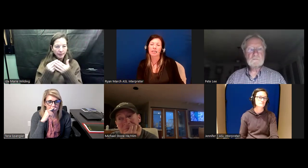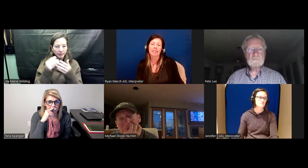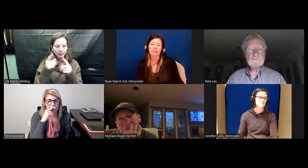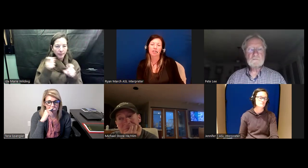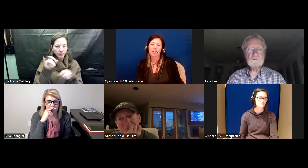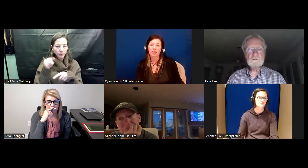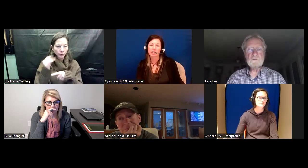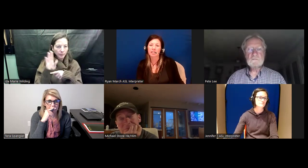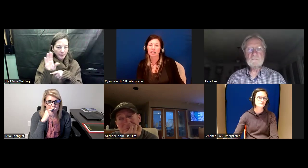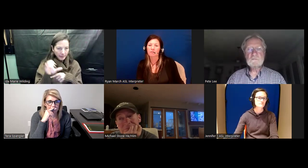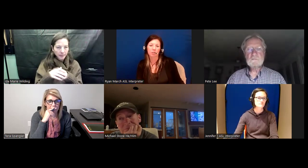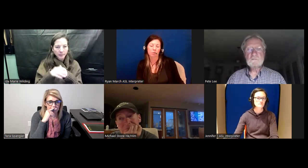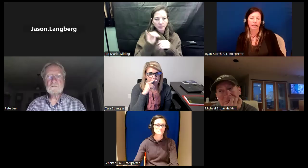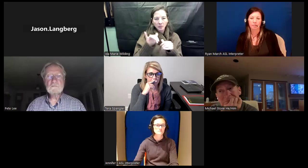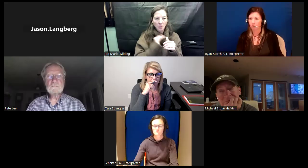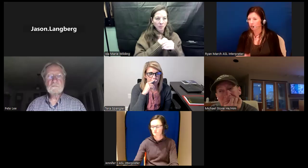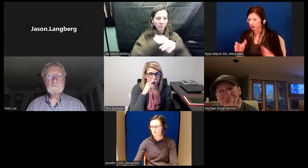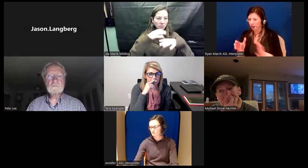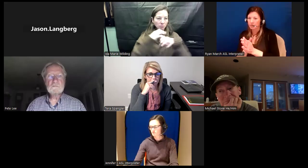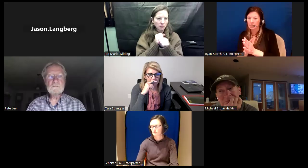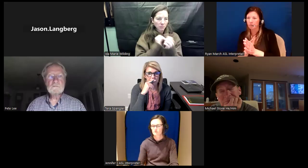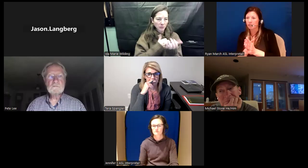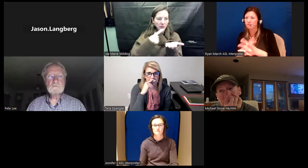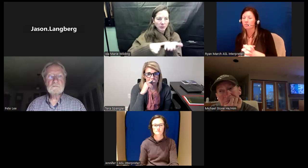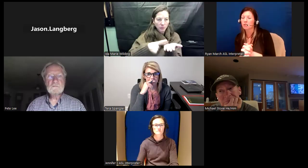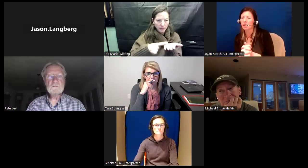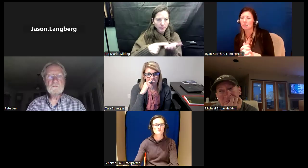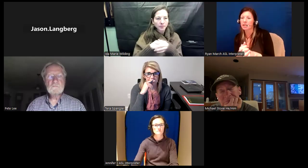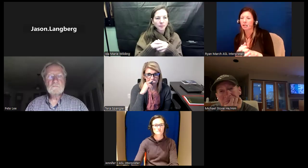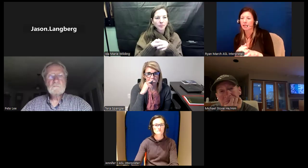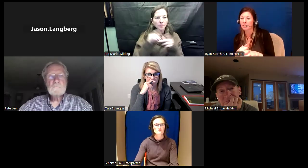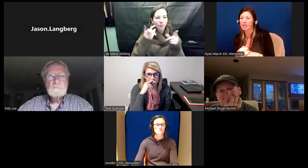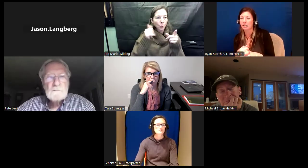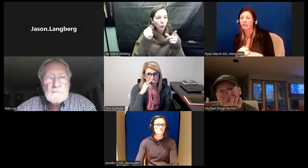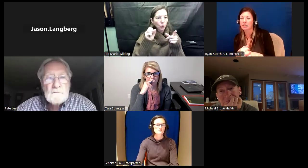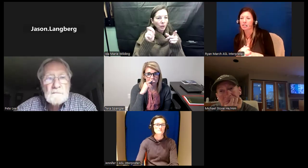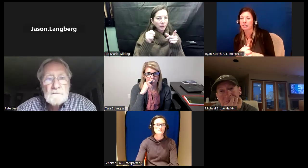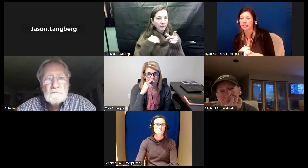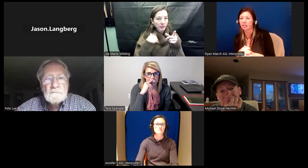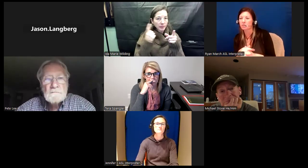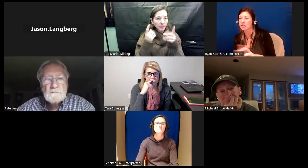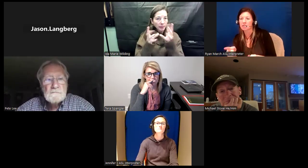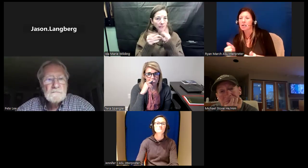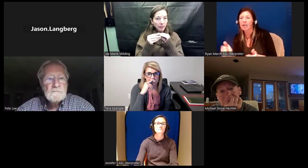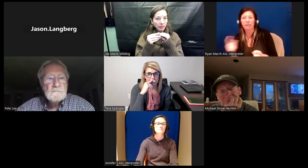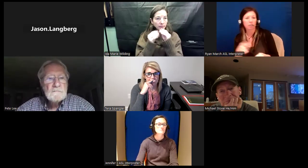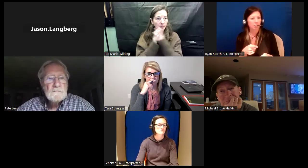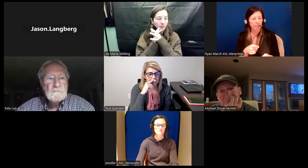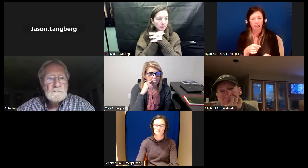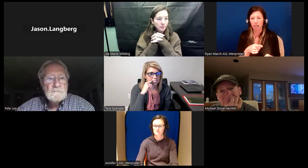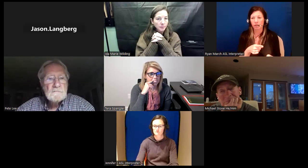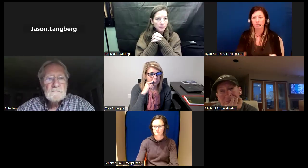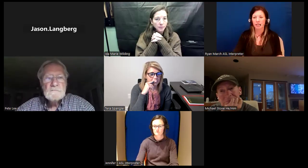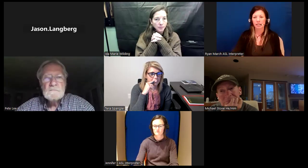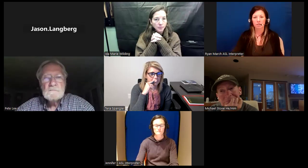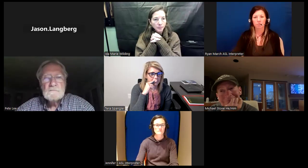out different strategies as far as where that money would be coming from and how to ask that of the JBC. So yes, and that looks like Jason,